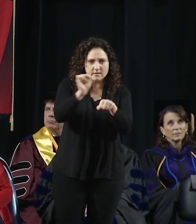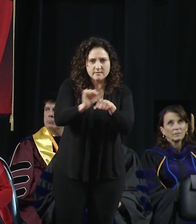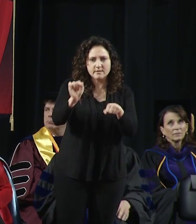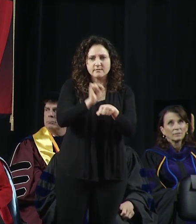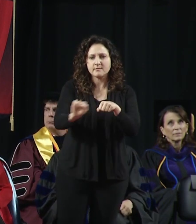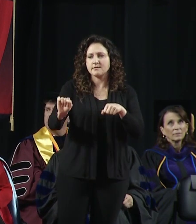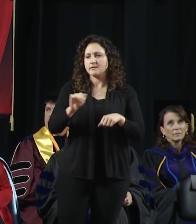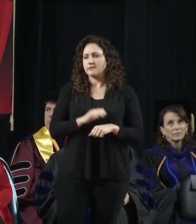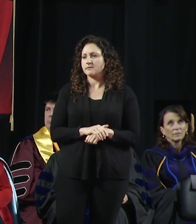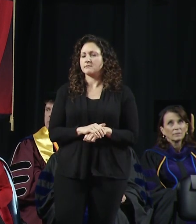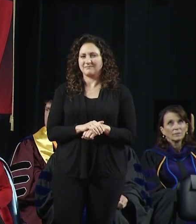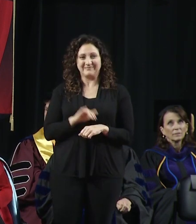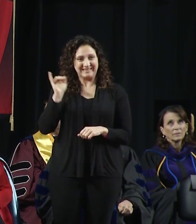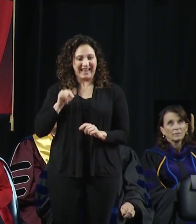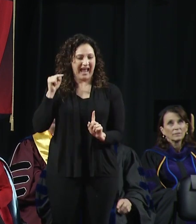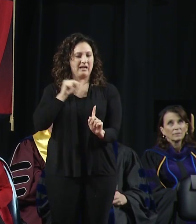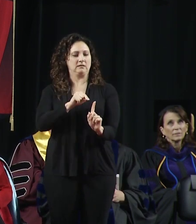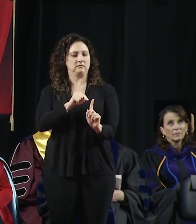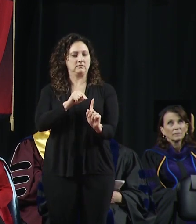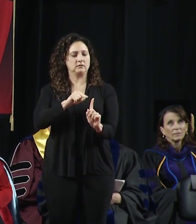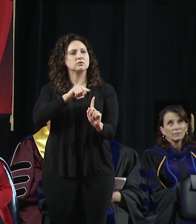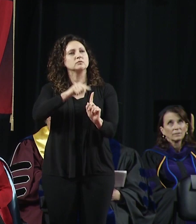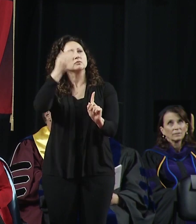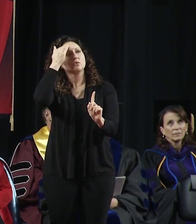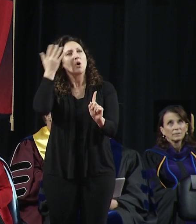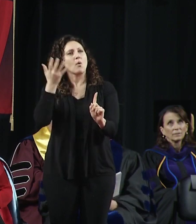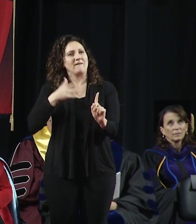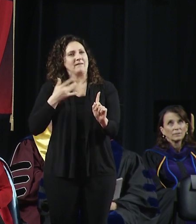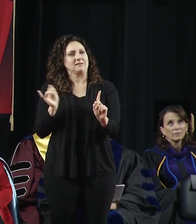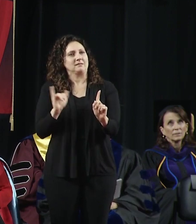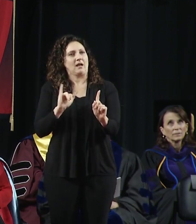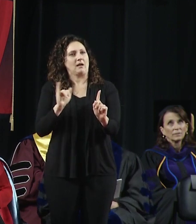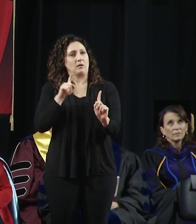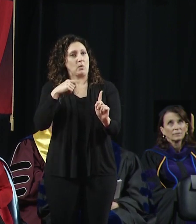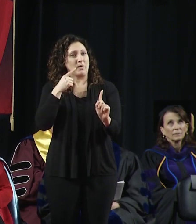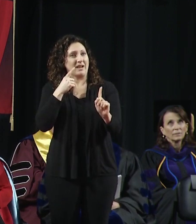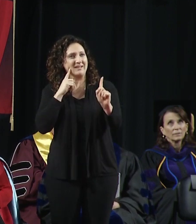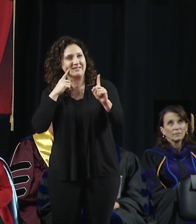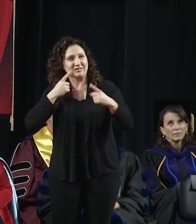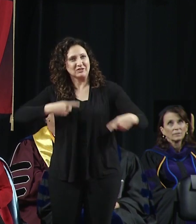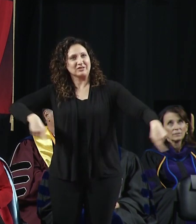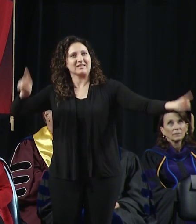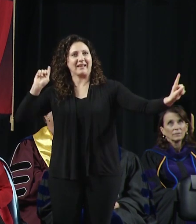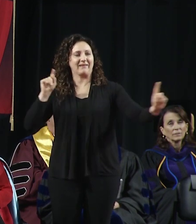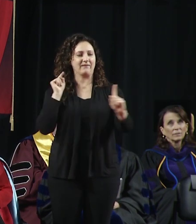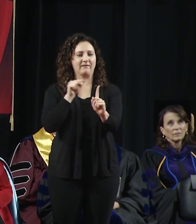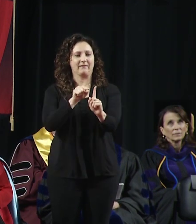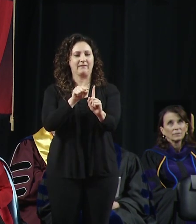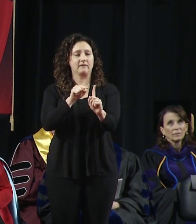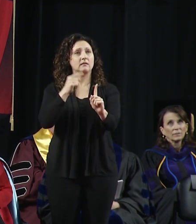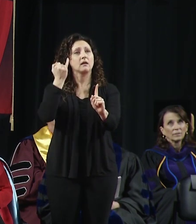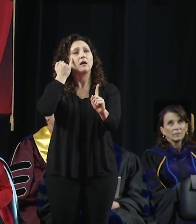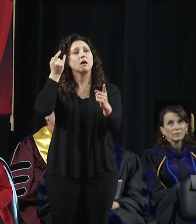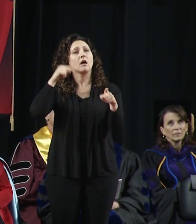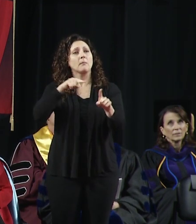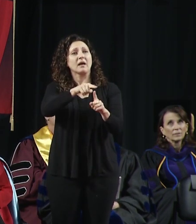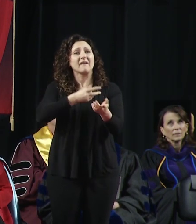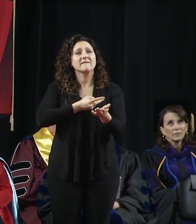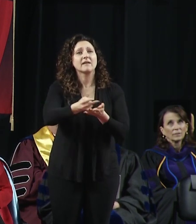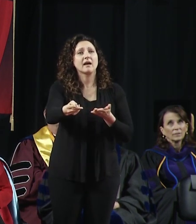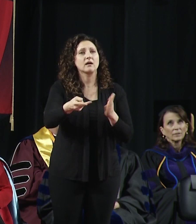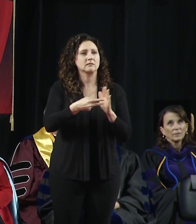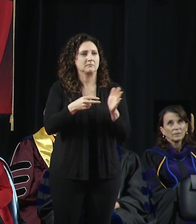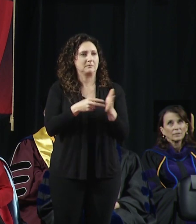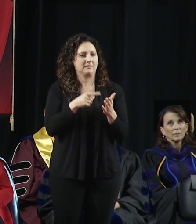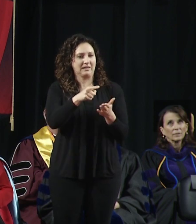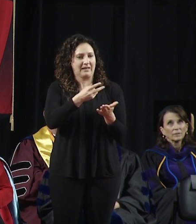best knows in the end the triumph of high achievement, and who at the worst, if he fails, at least fails